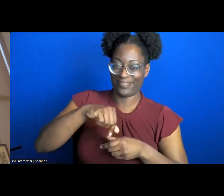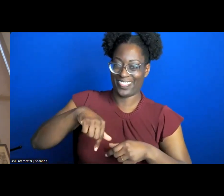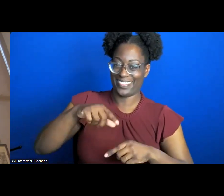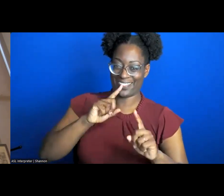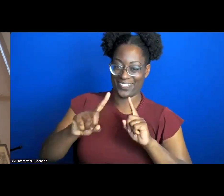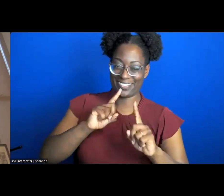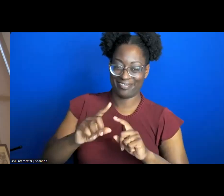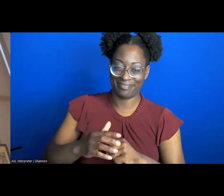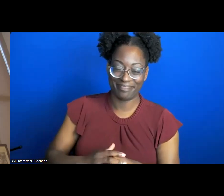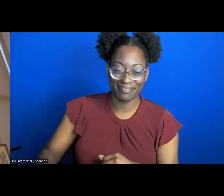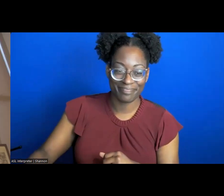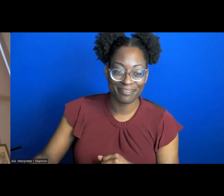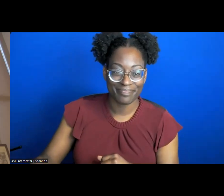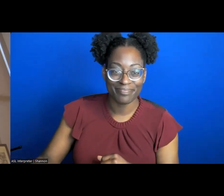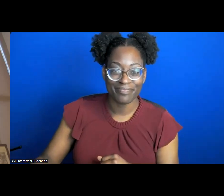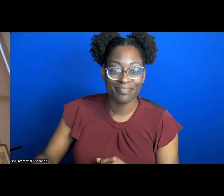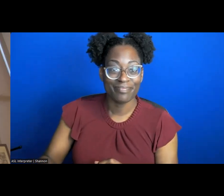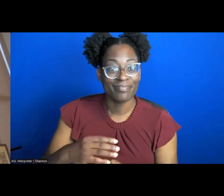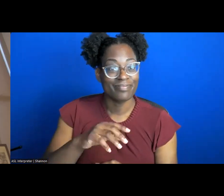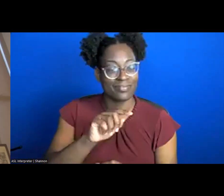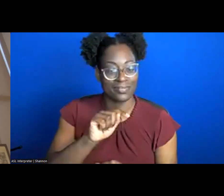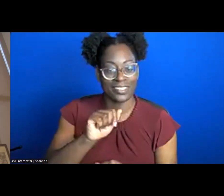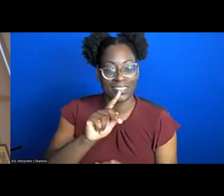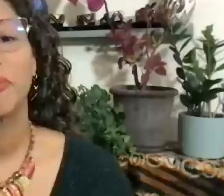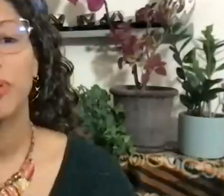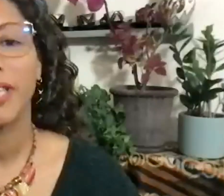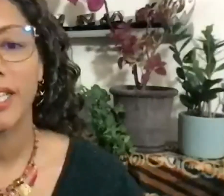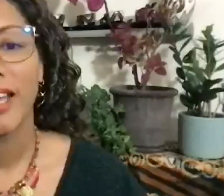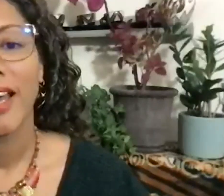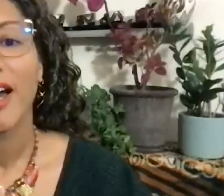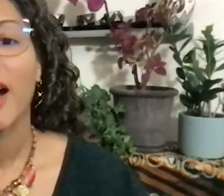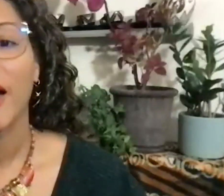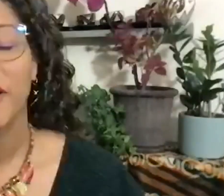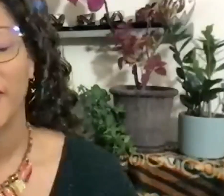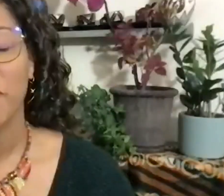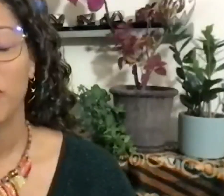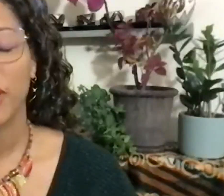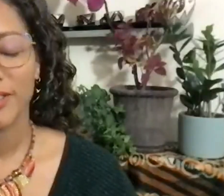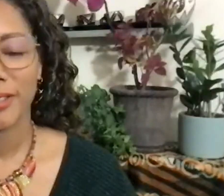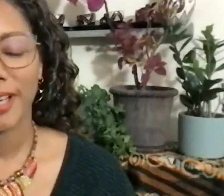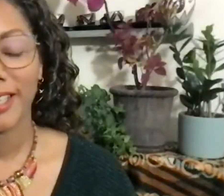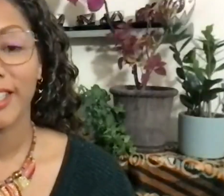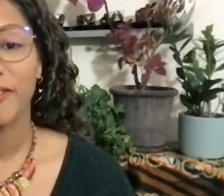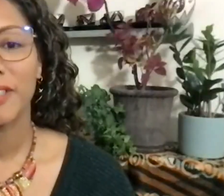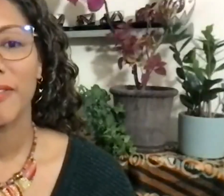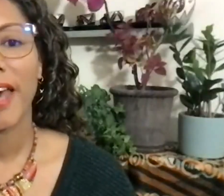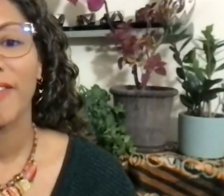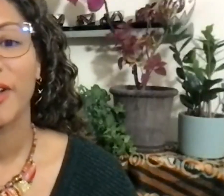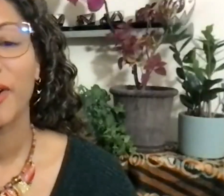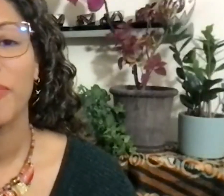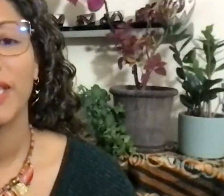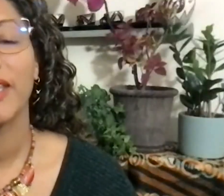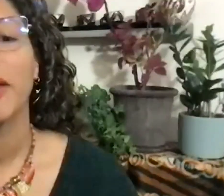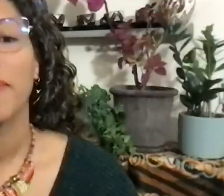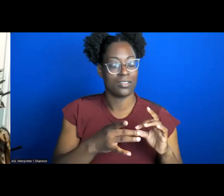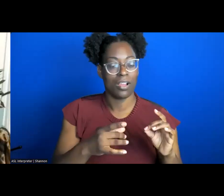called Dr. Tatum into this space right away, because I had the complete honor and pleasure and gift of having